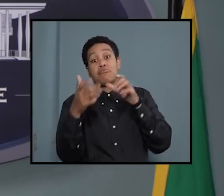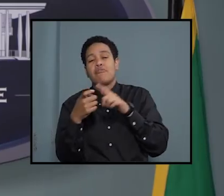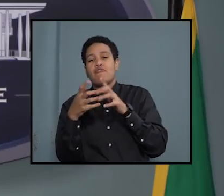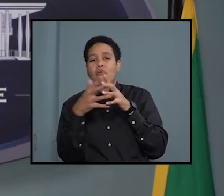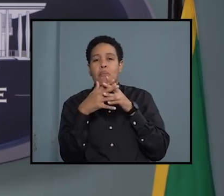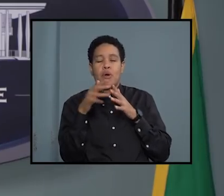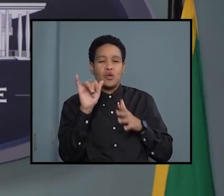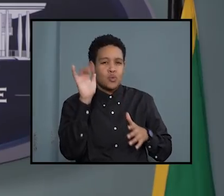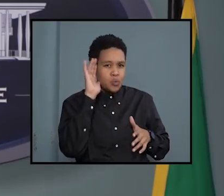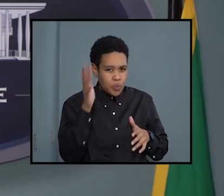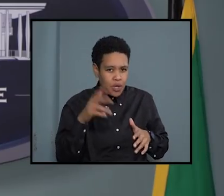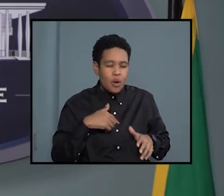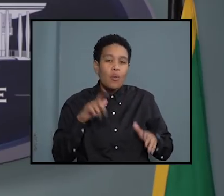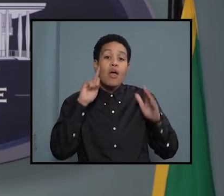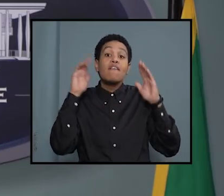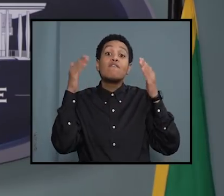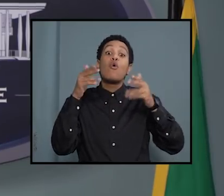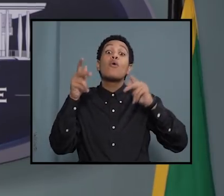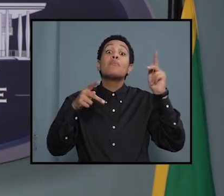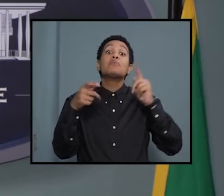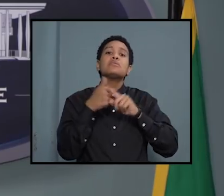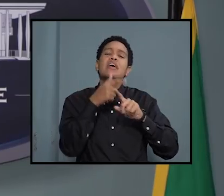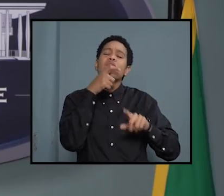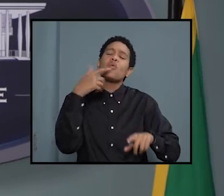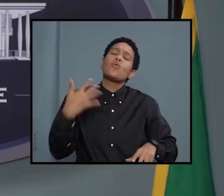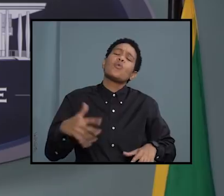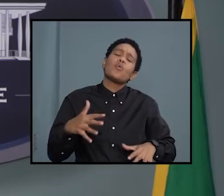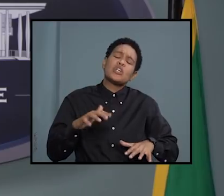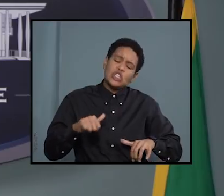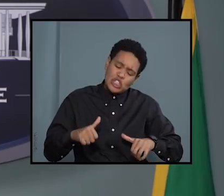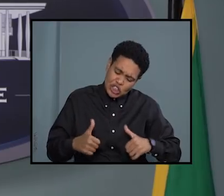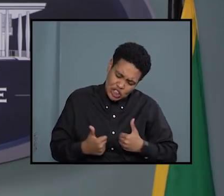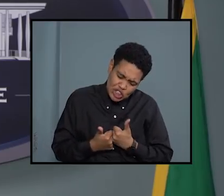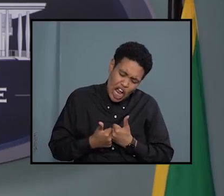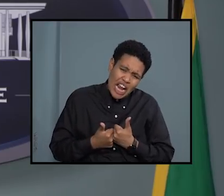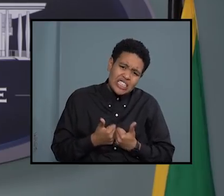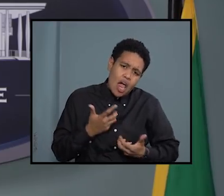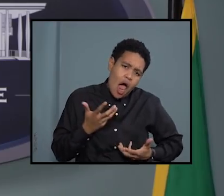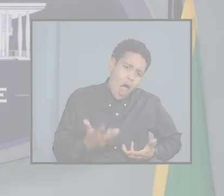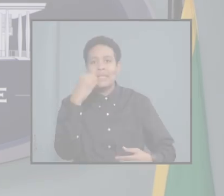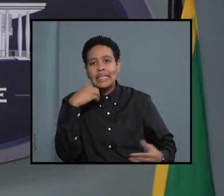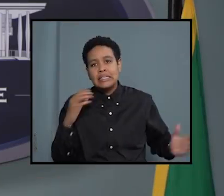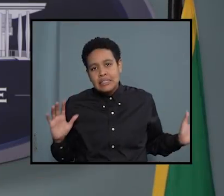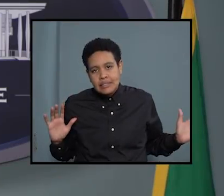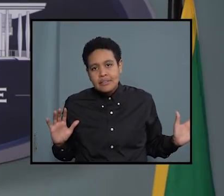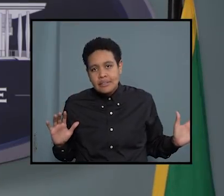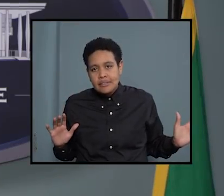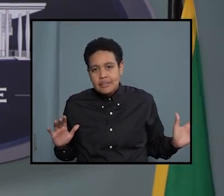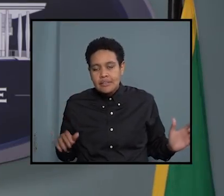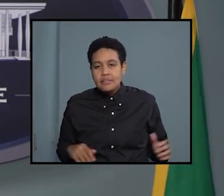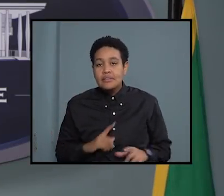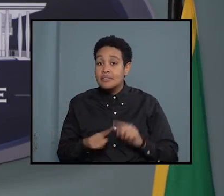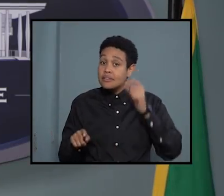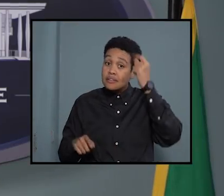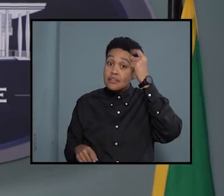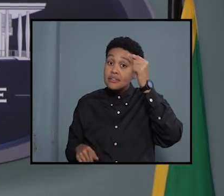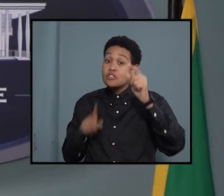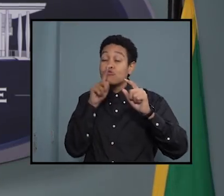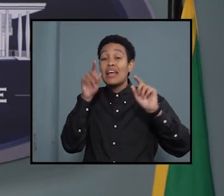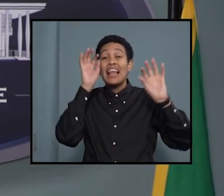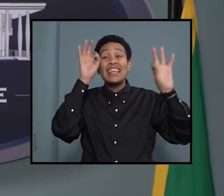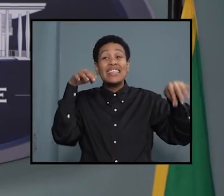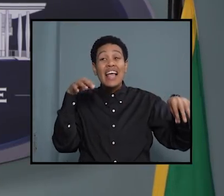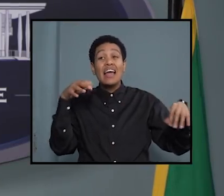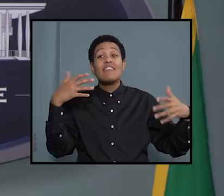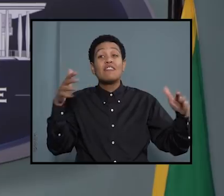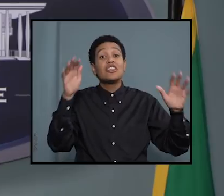again, we are focused on persons who are having the most challenging of circumstances. It is, however, decided and